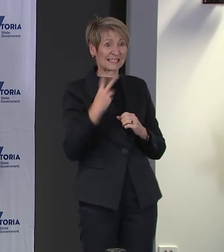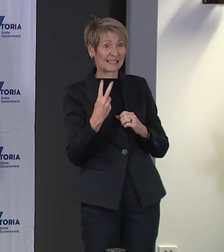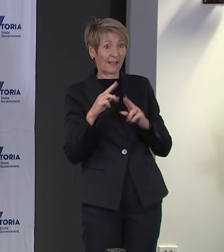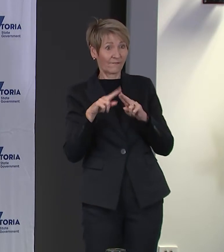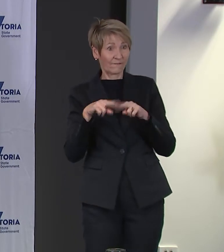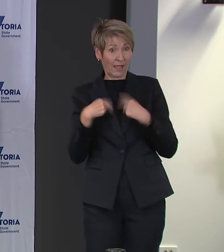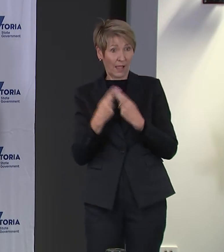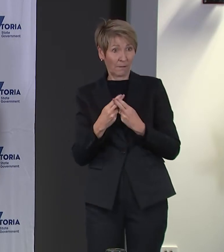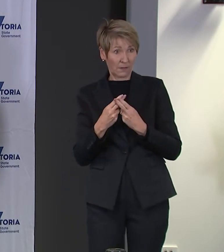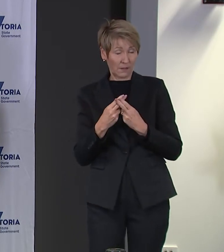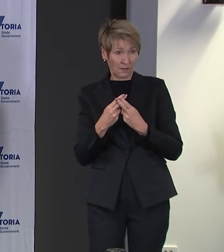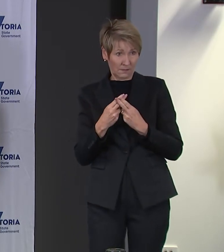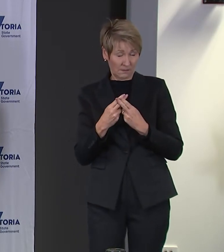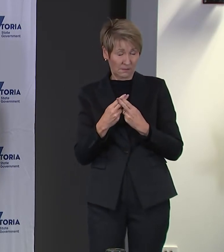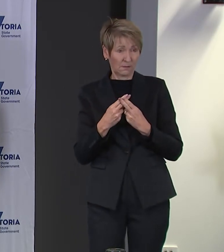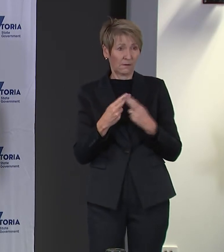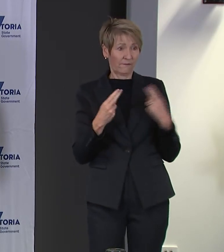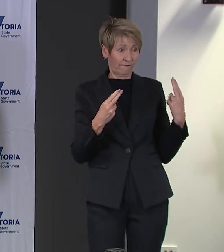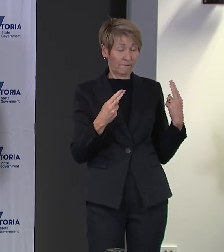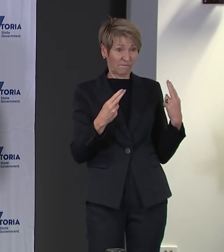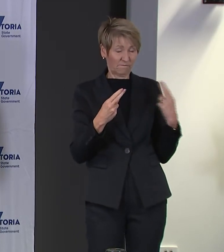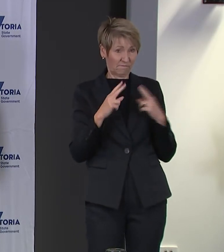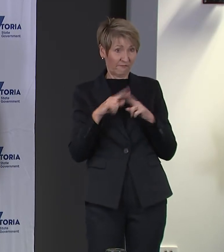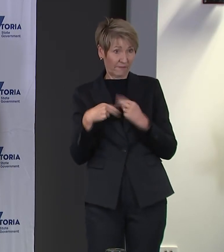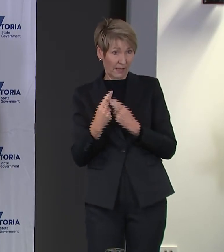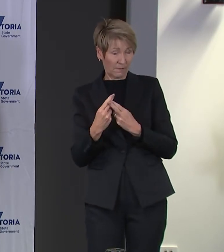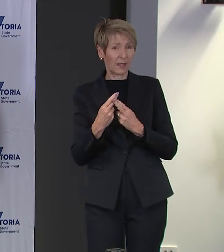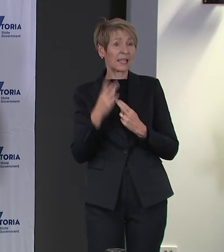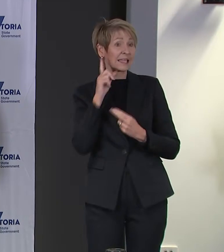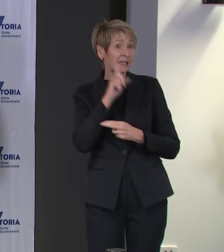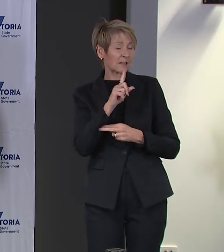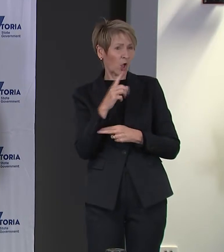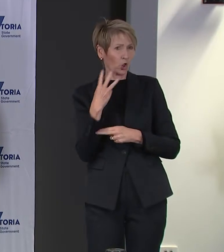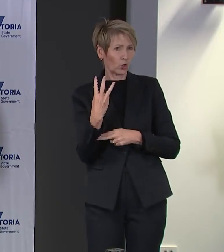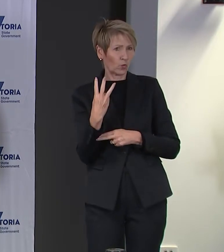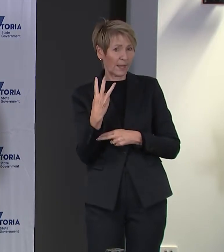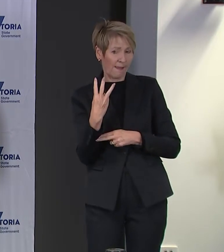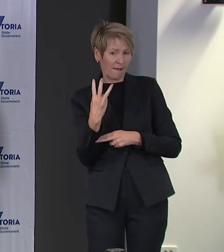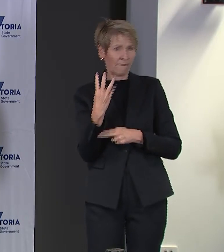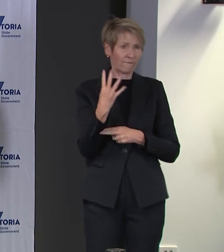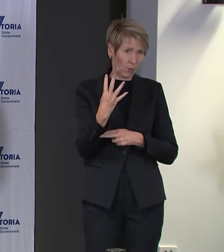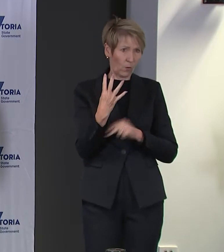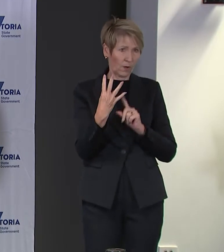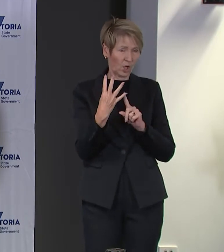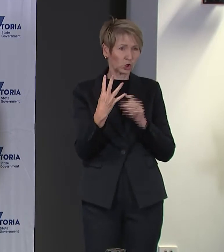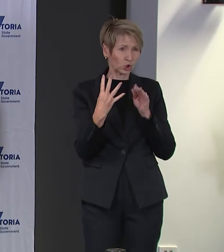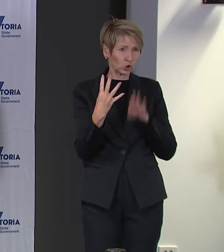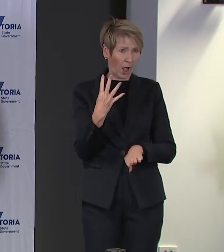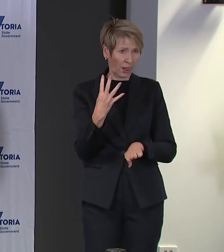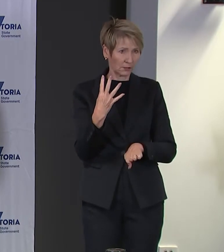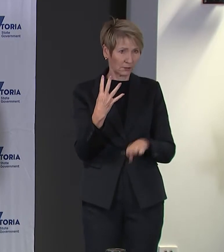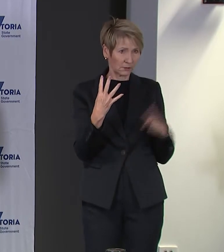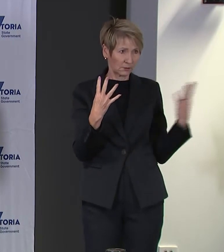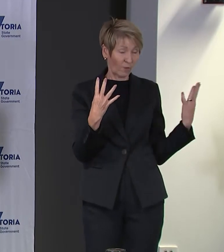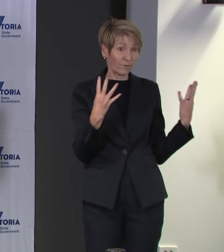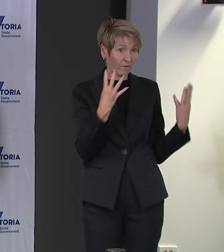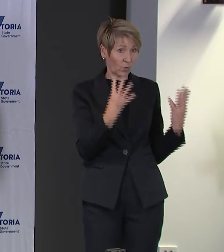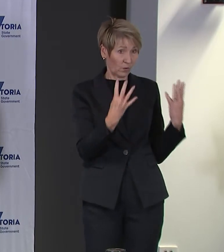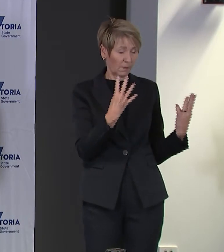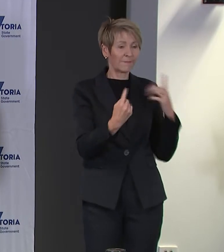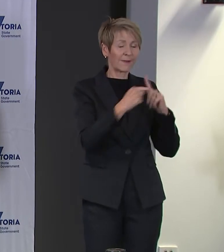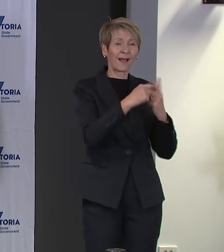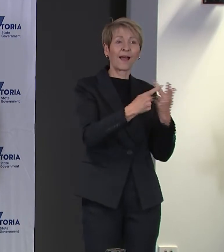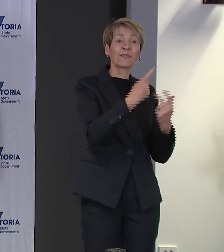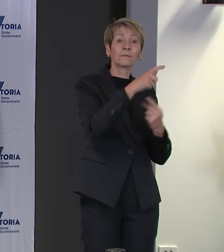we have 2 families of 4, both active with COVID. And then 1 further primary close contact, a workplace